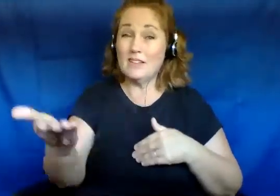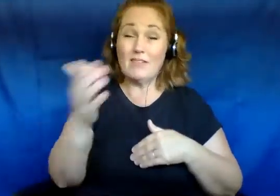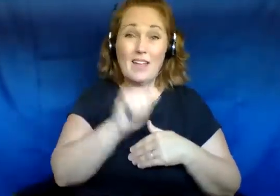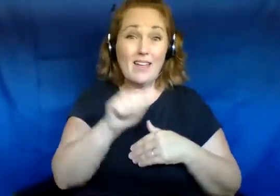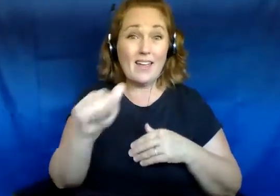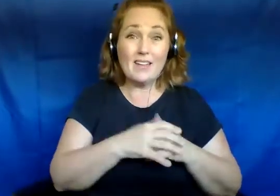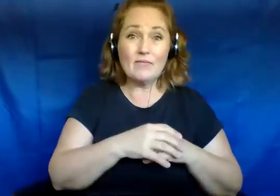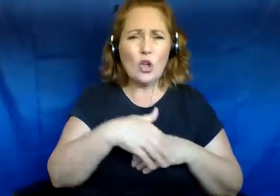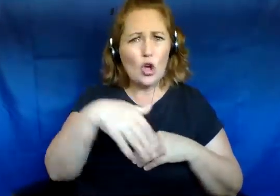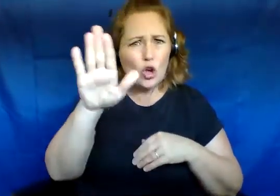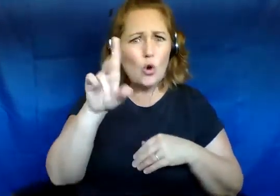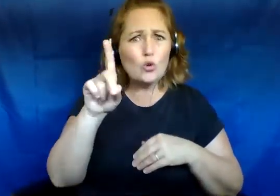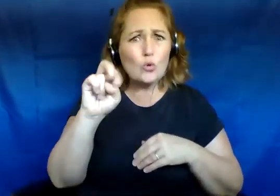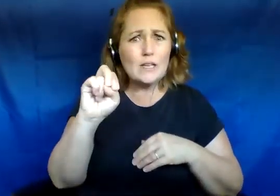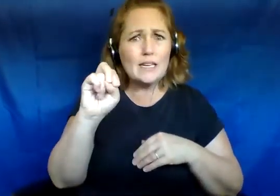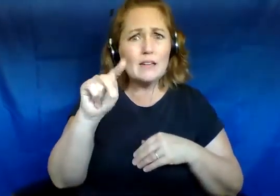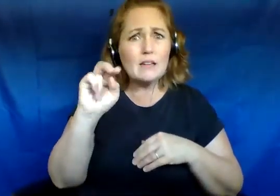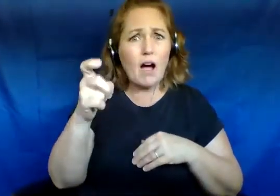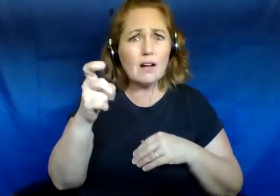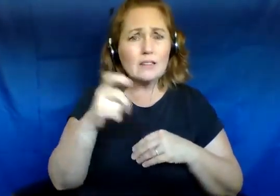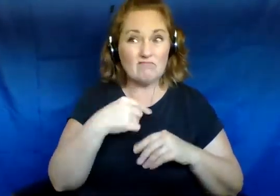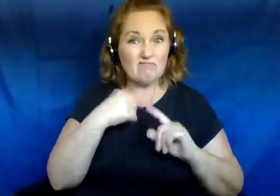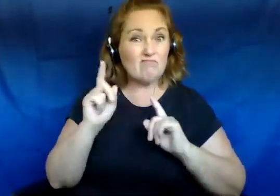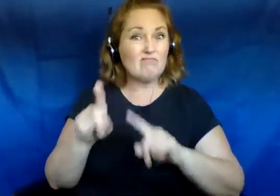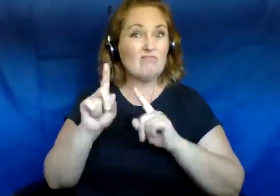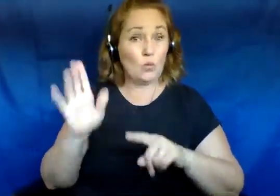Go to detoxes. I go to detoxes